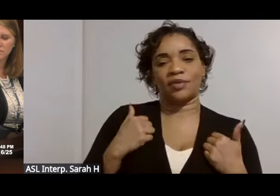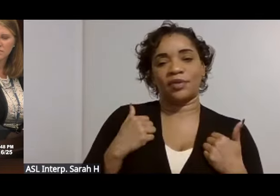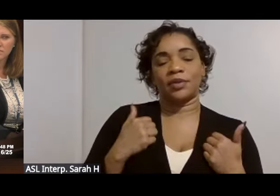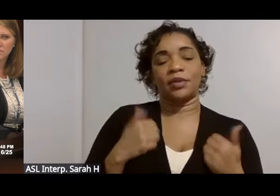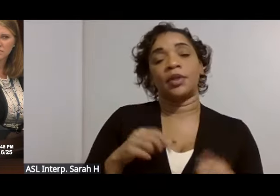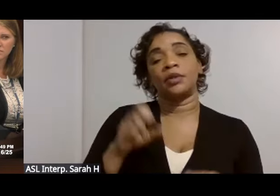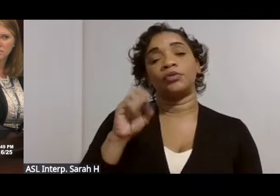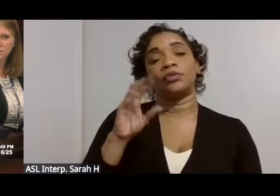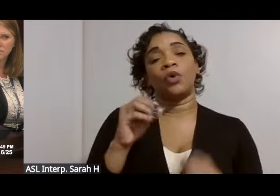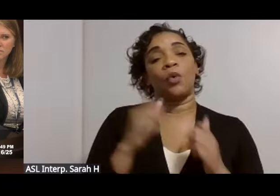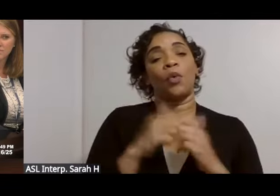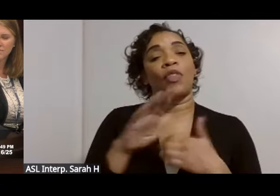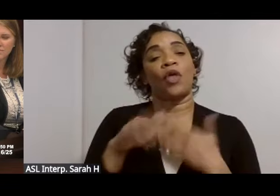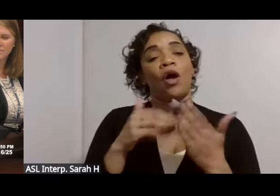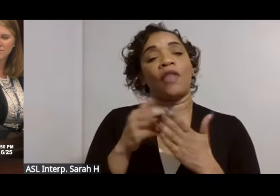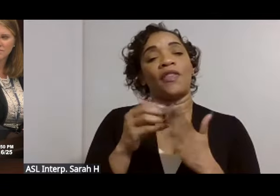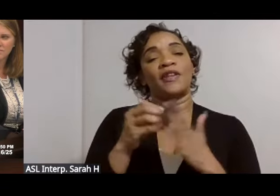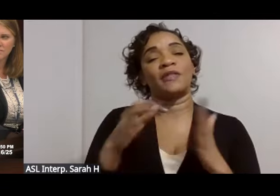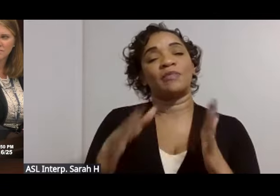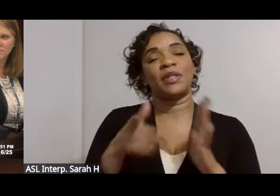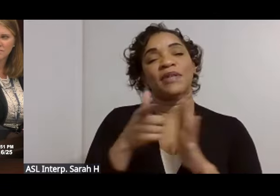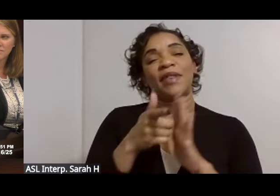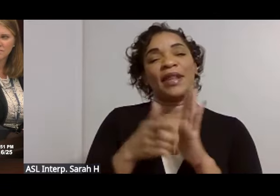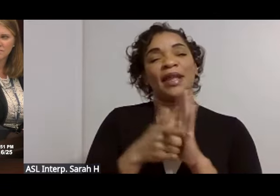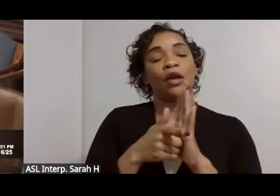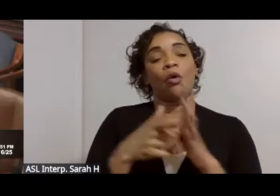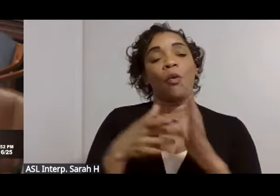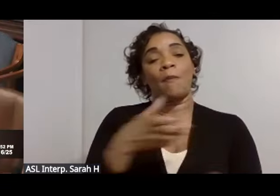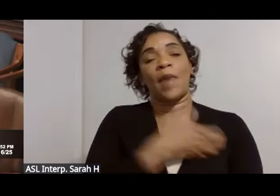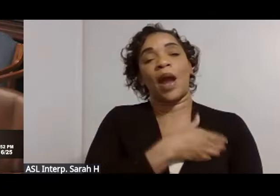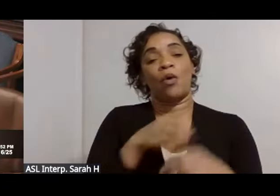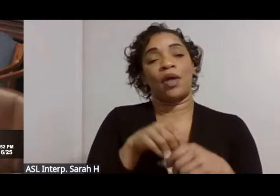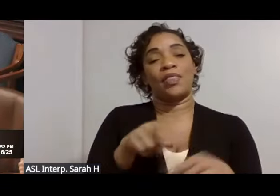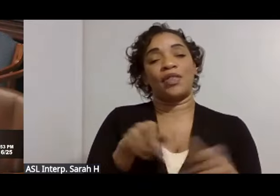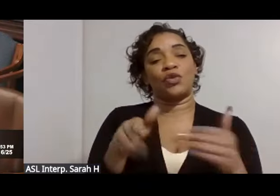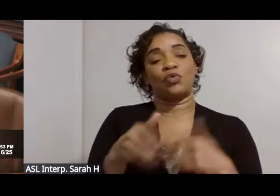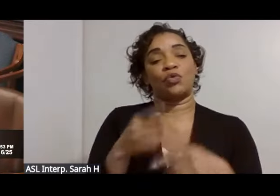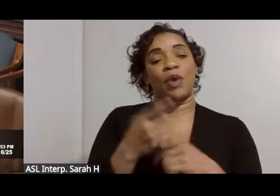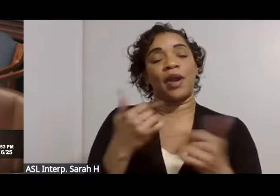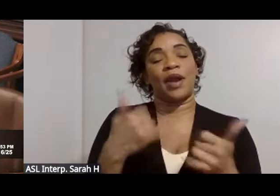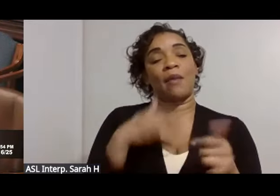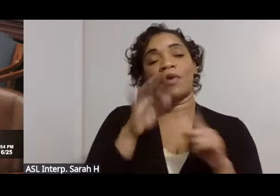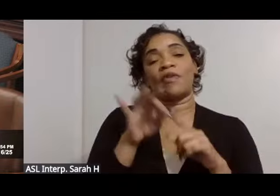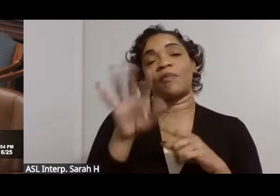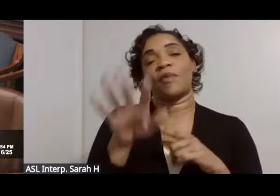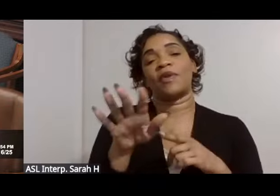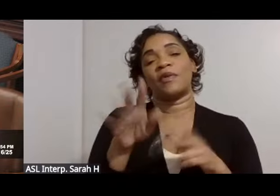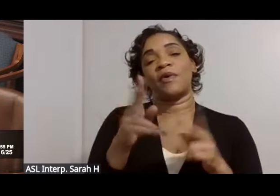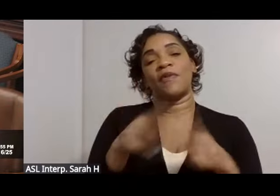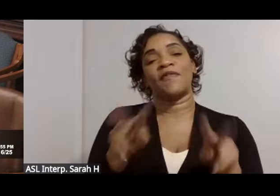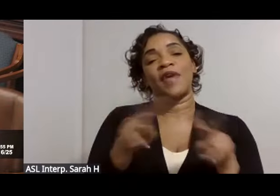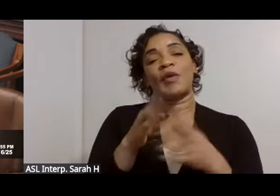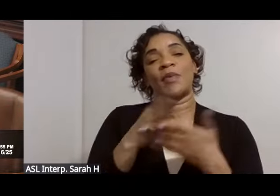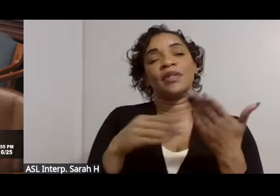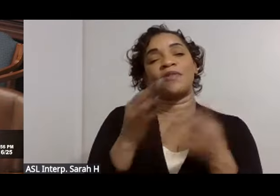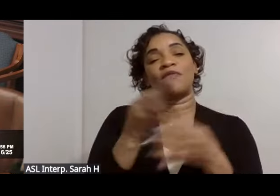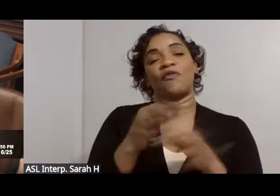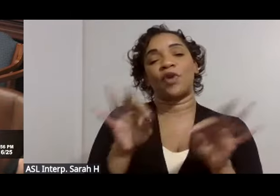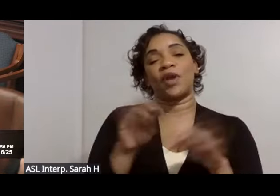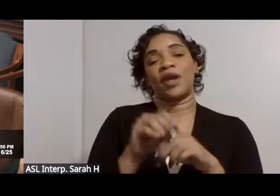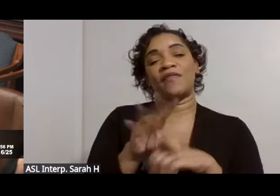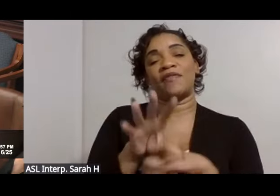horsepower in this room right now, I'm going to give you the most valuable piece of free advice. Will you, if you're